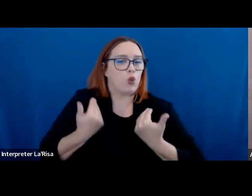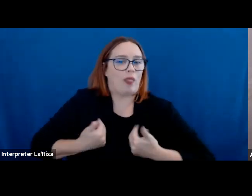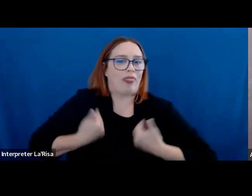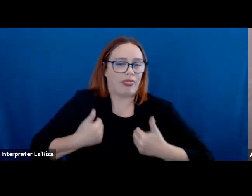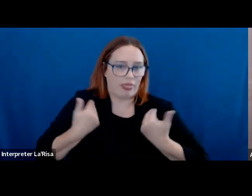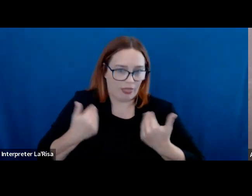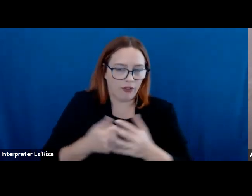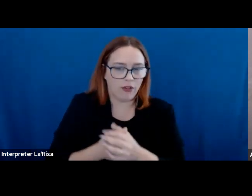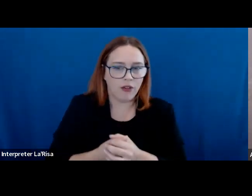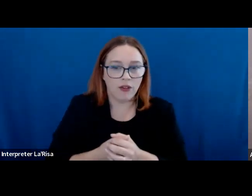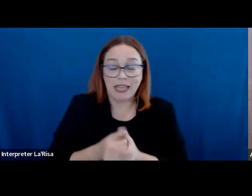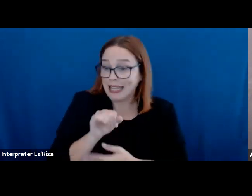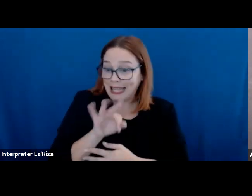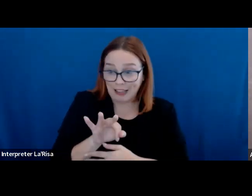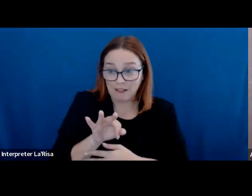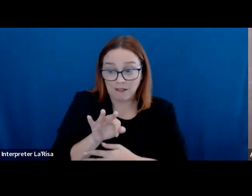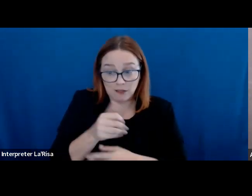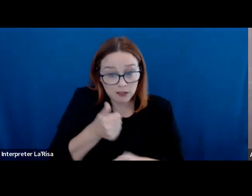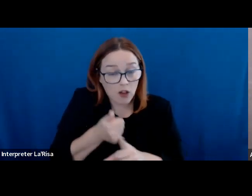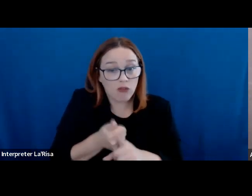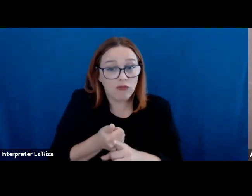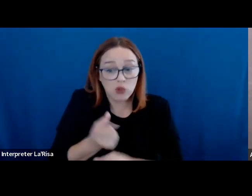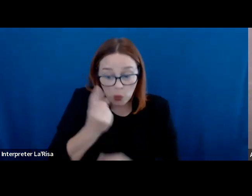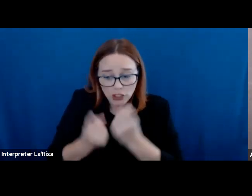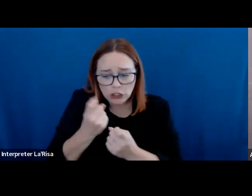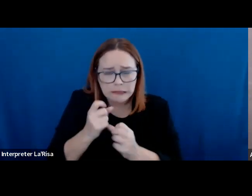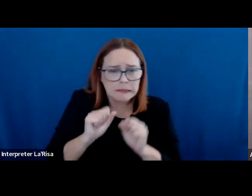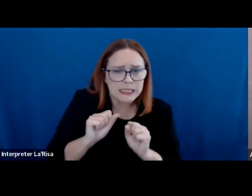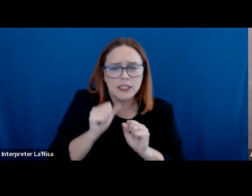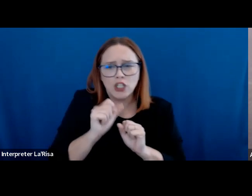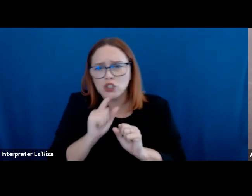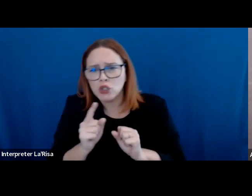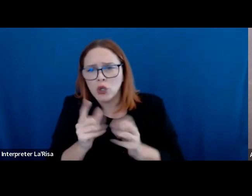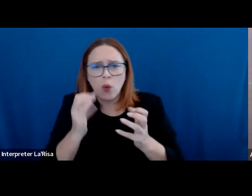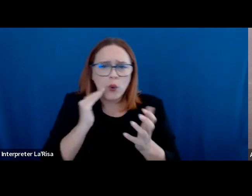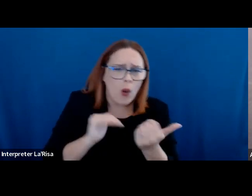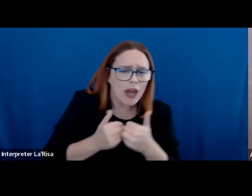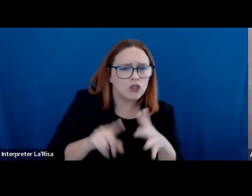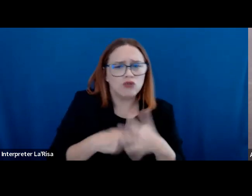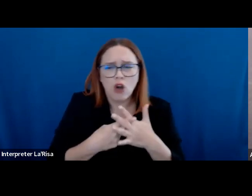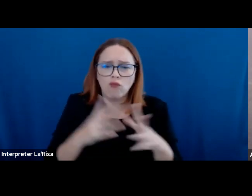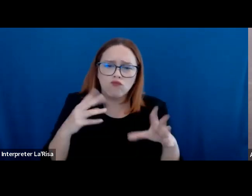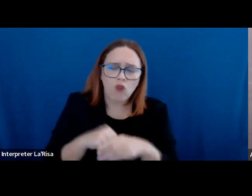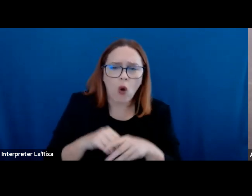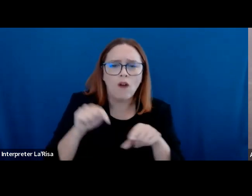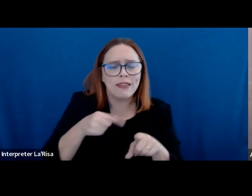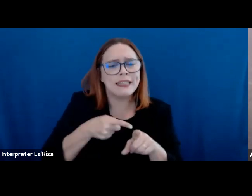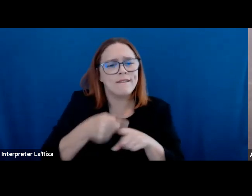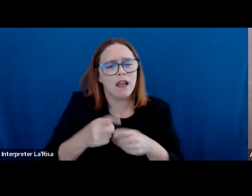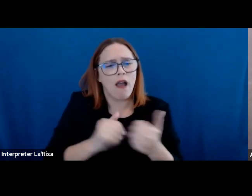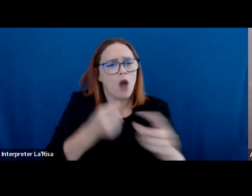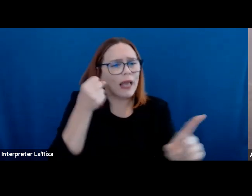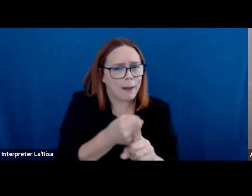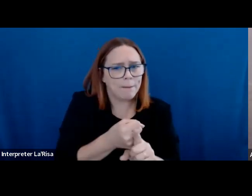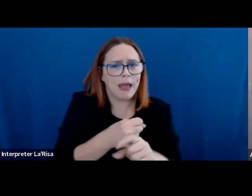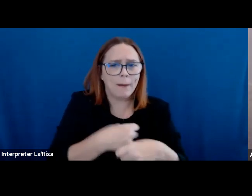of you who have questions or reservations about where to start, how to get into this field and make an impact,